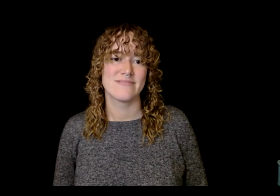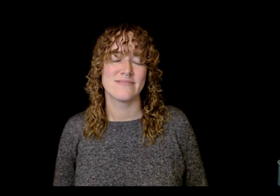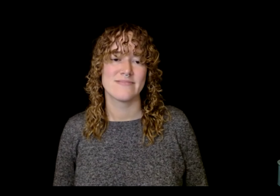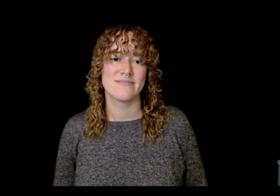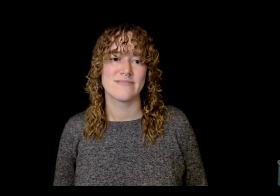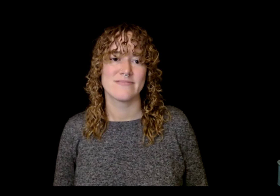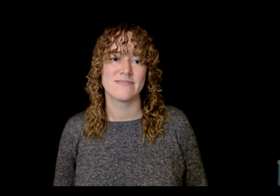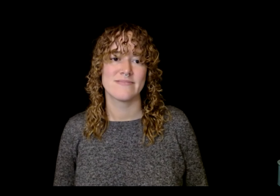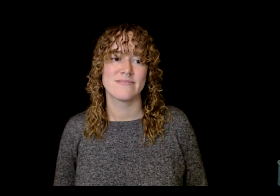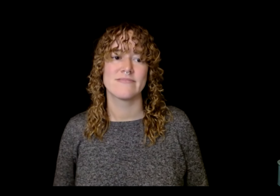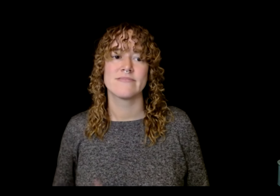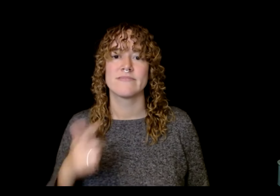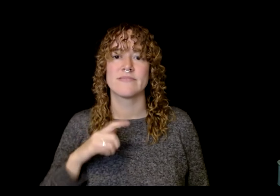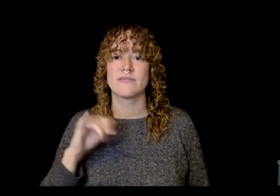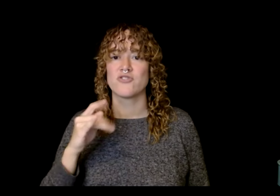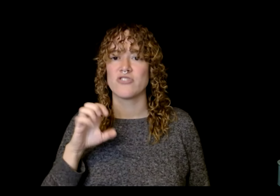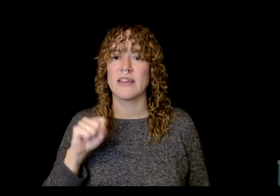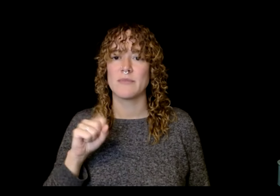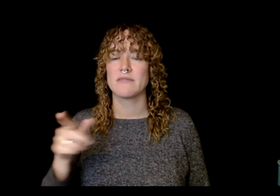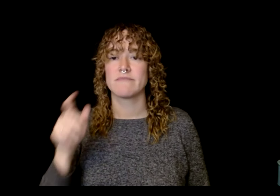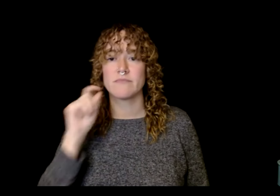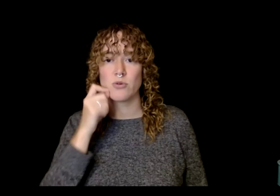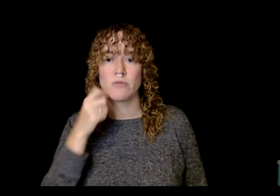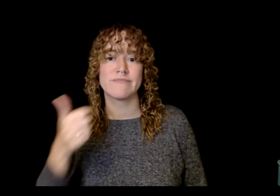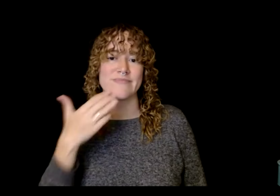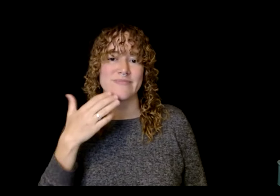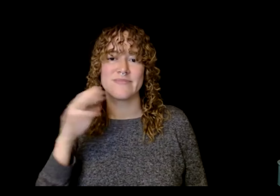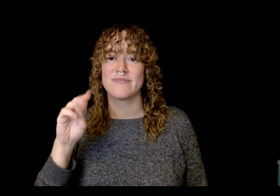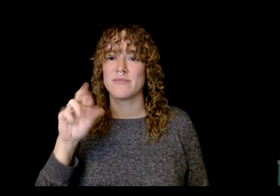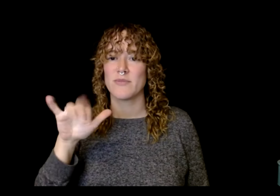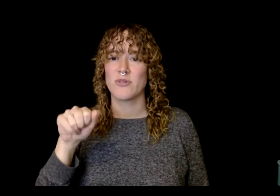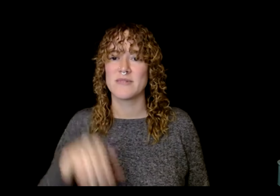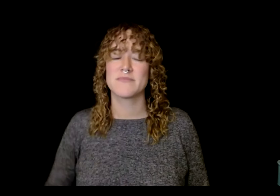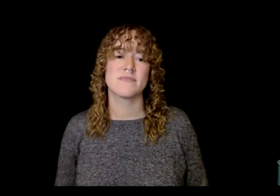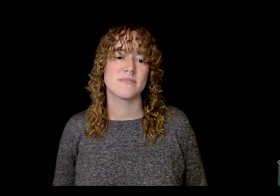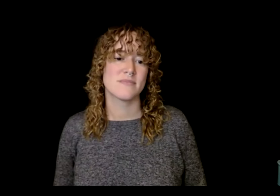Cool. Thank you. Yeah, thank you, Maria.